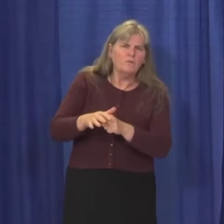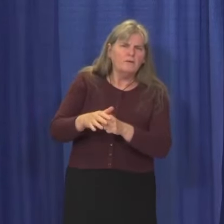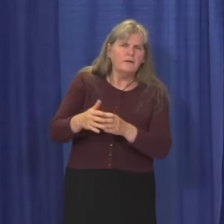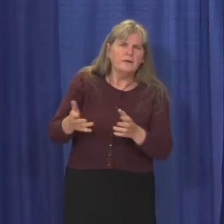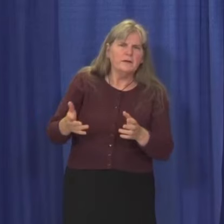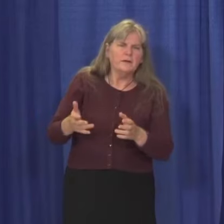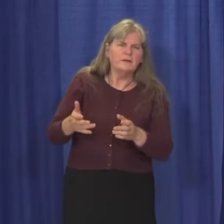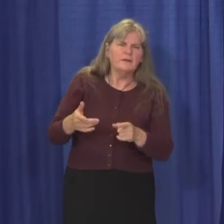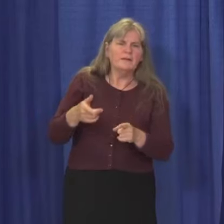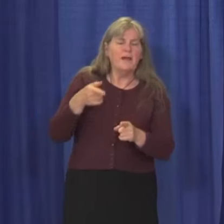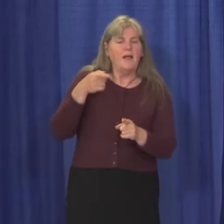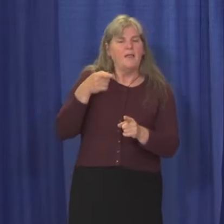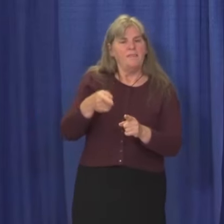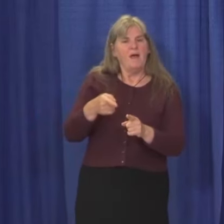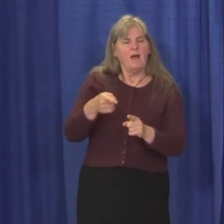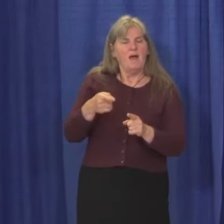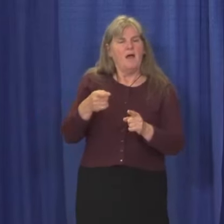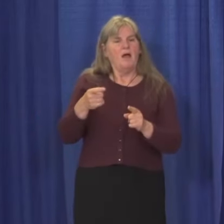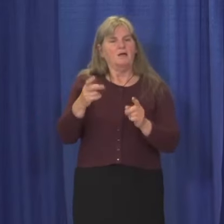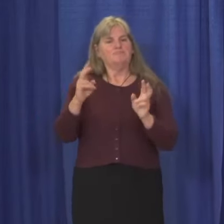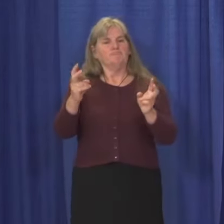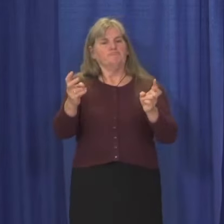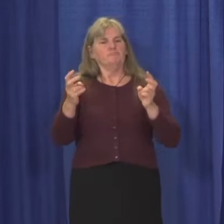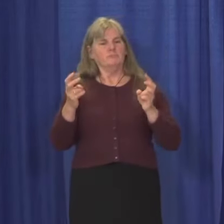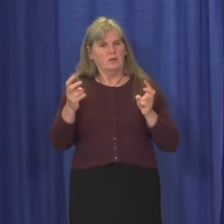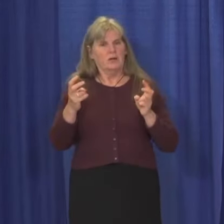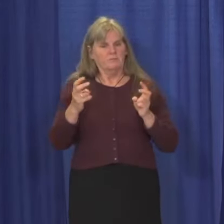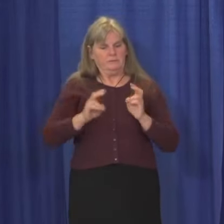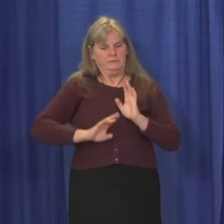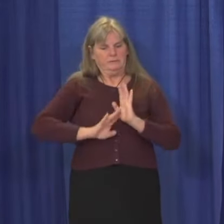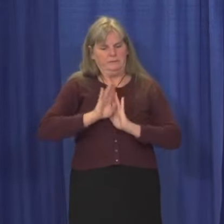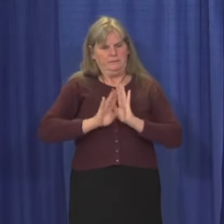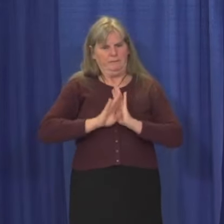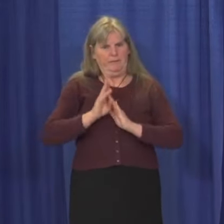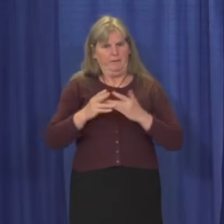is evolving in terms of what